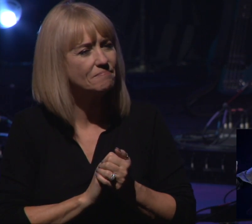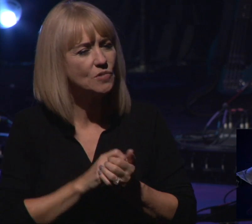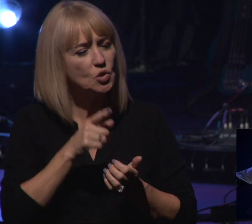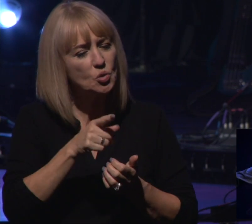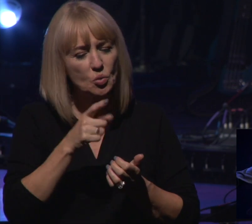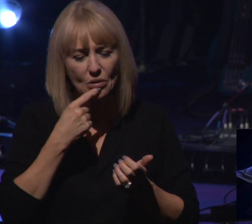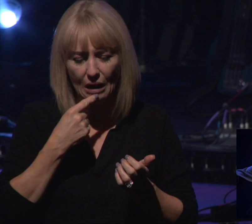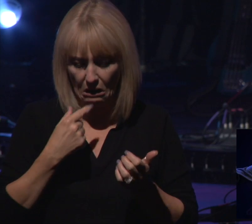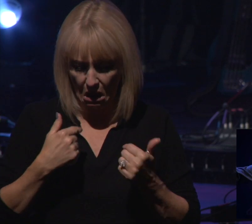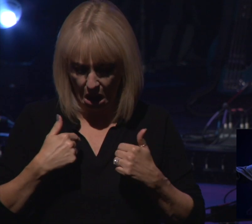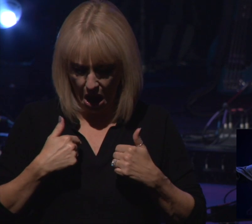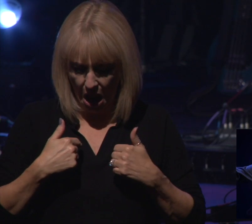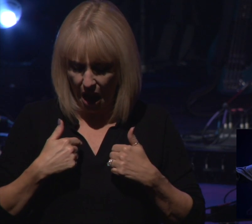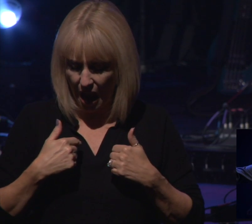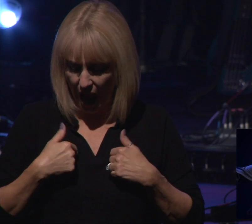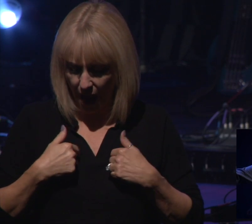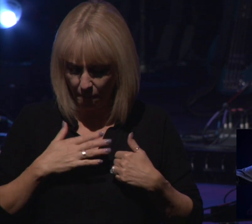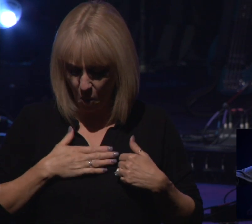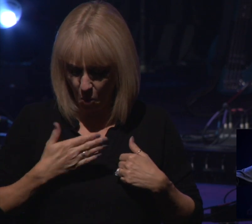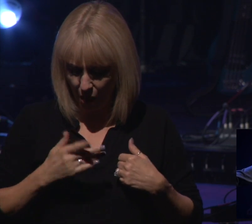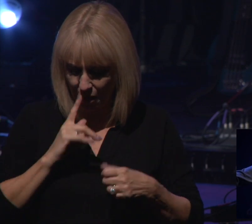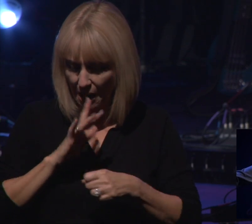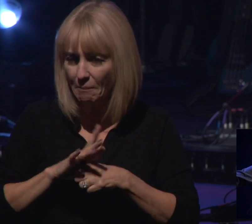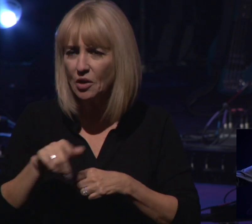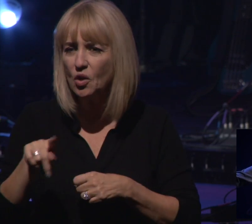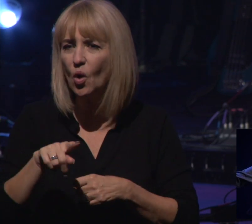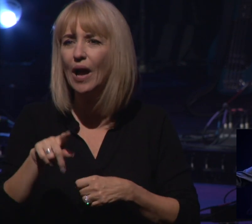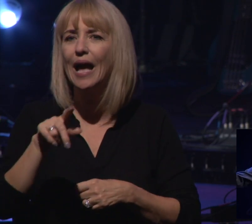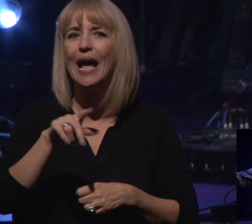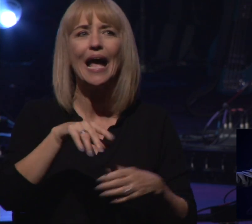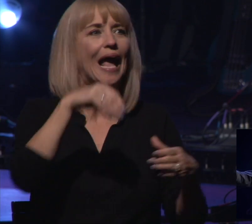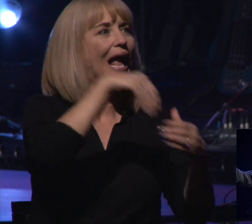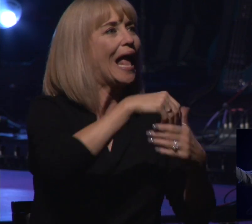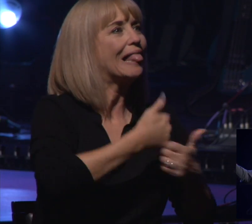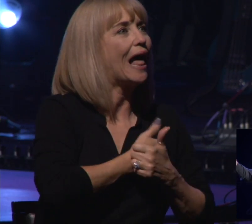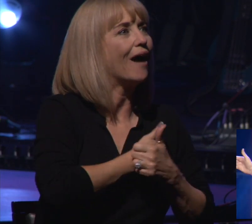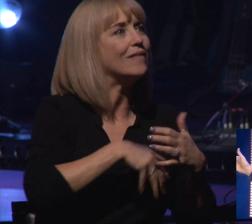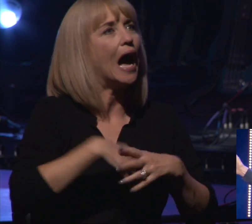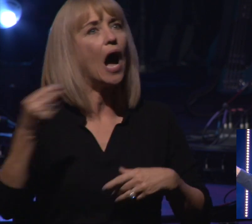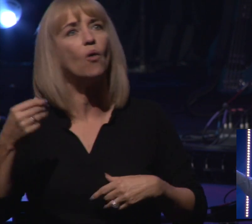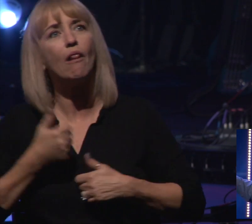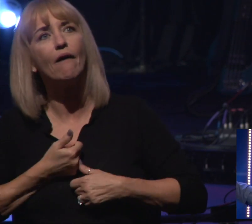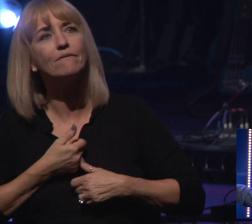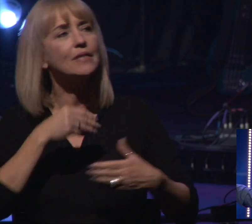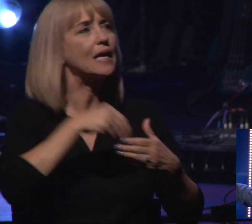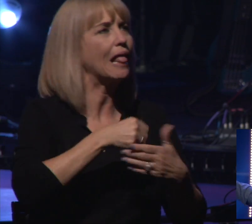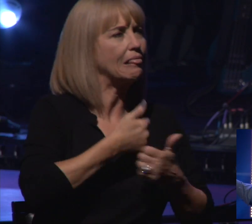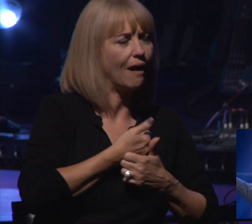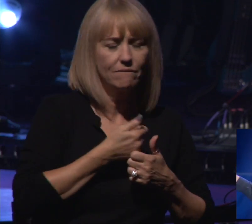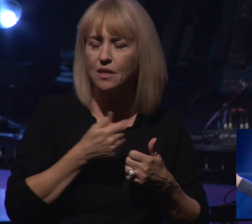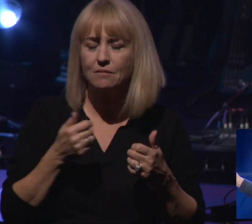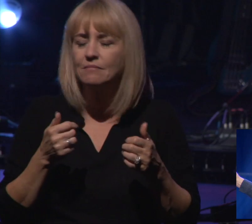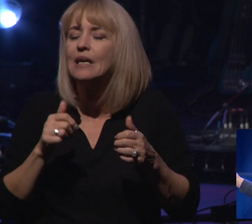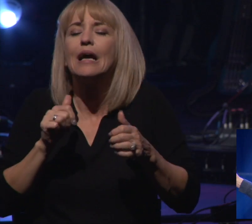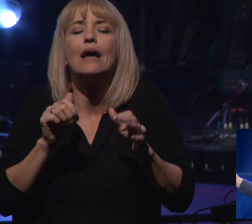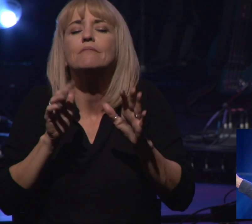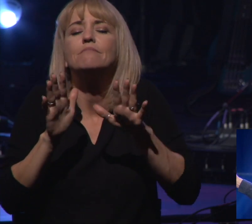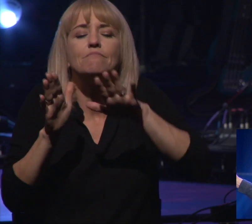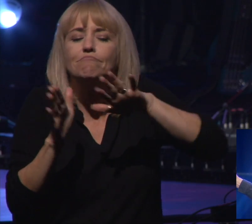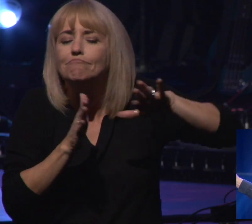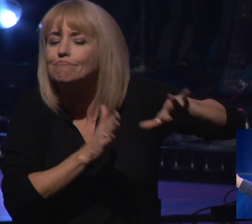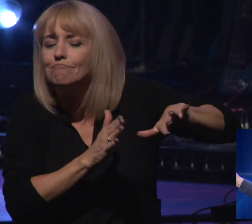But you move to the point where now you're saying, I'm willing to commit to you. This falling in love and out of love has absolutely nothing to do in your relationship